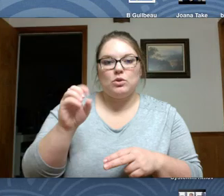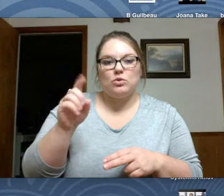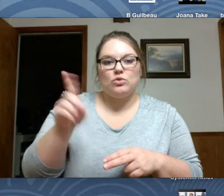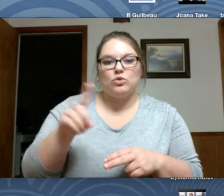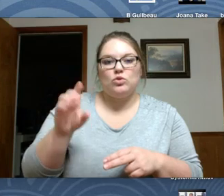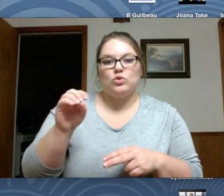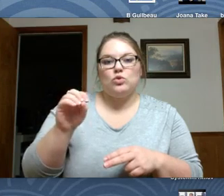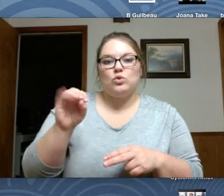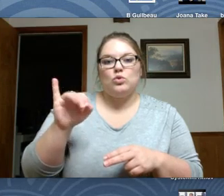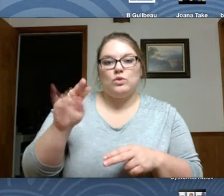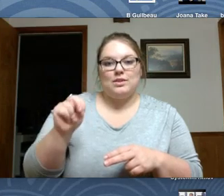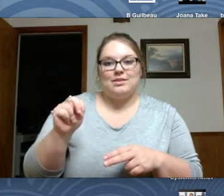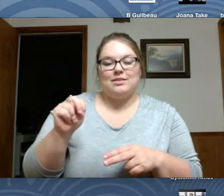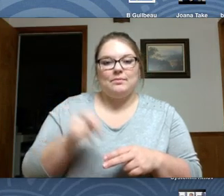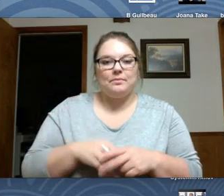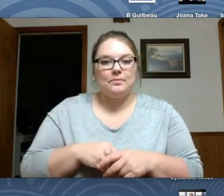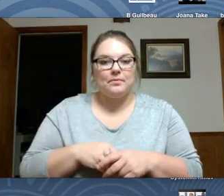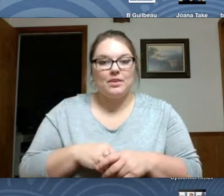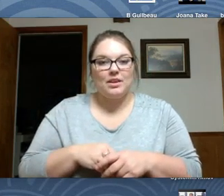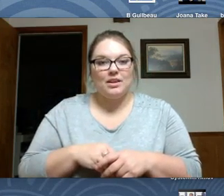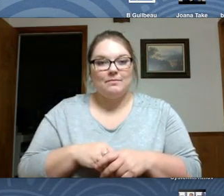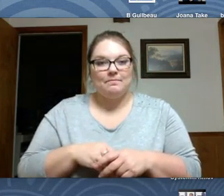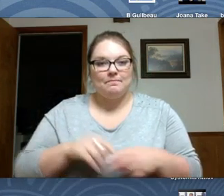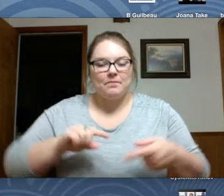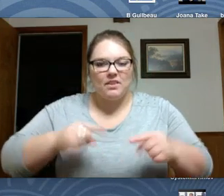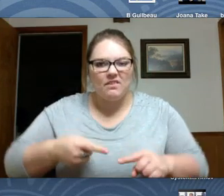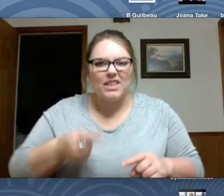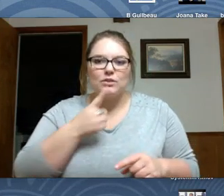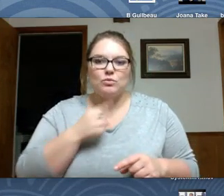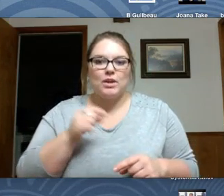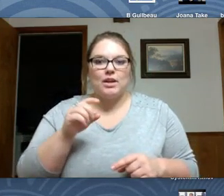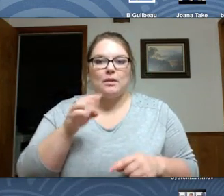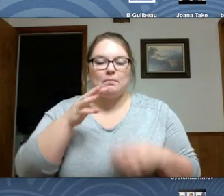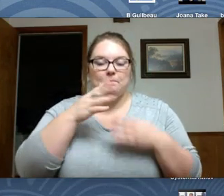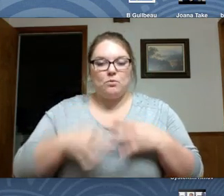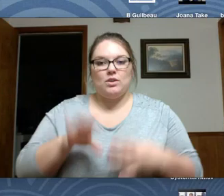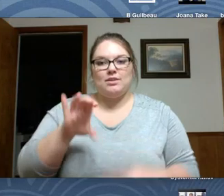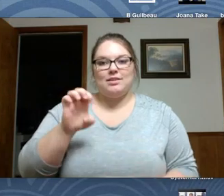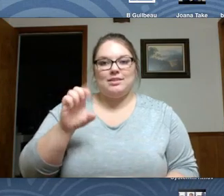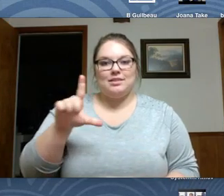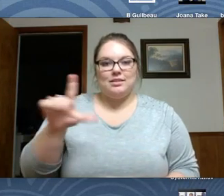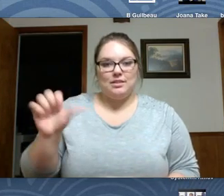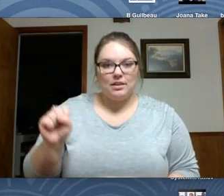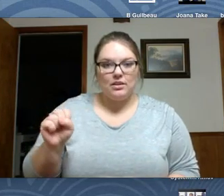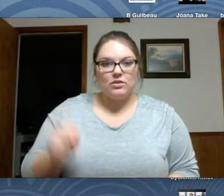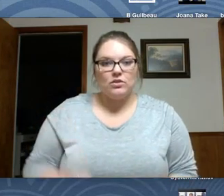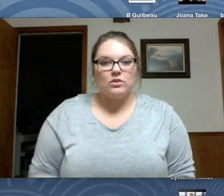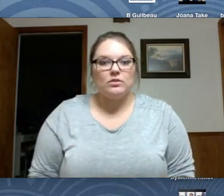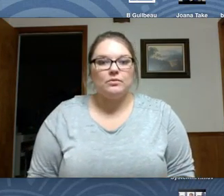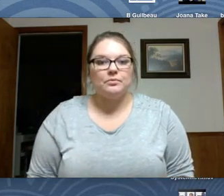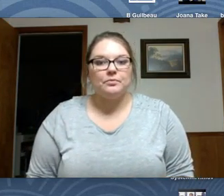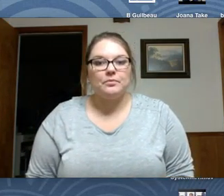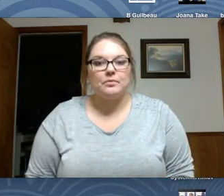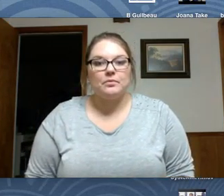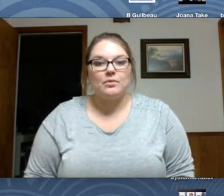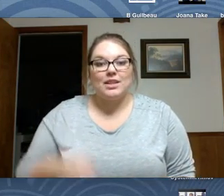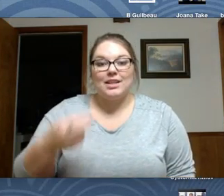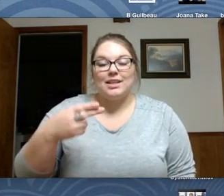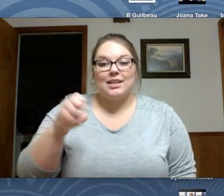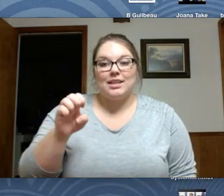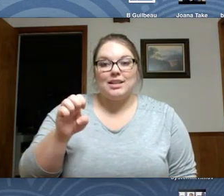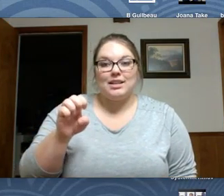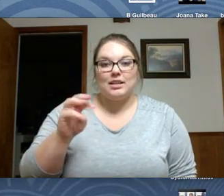red blood cells. Hemozoan crystals are not found in blood cells that are free of